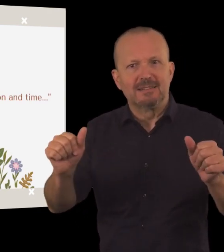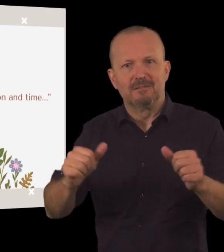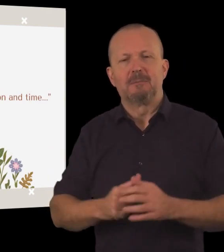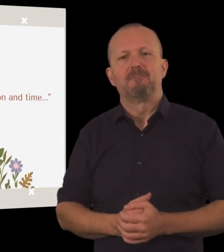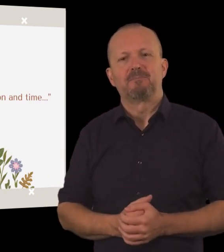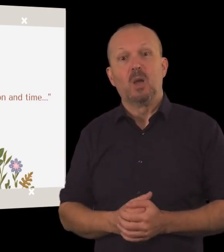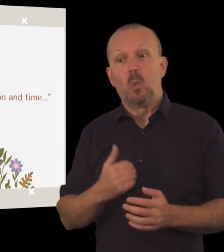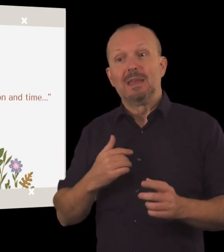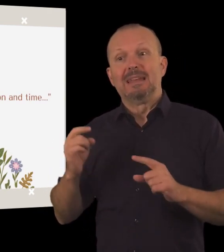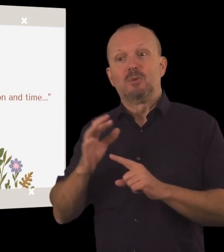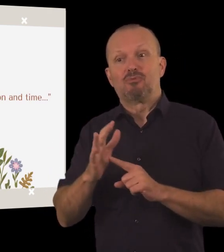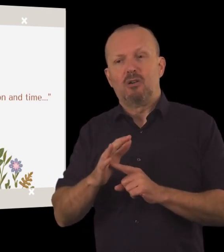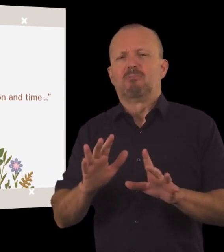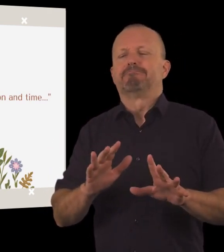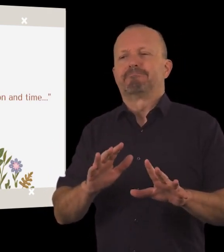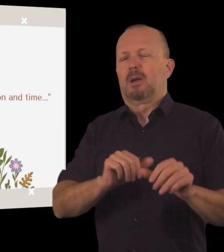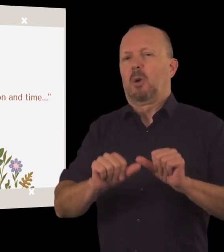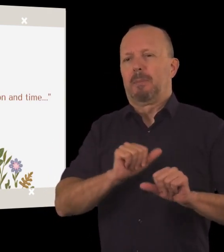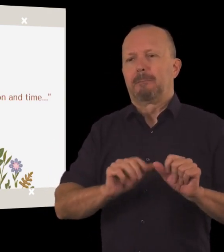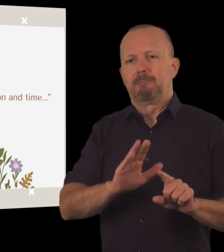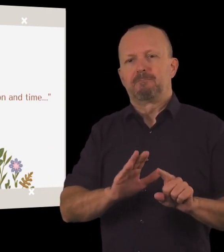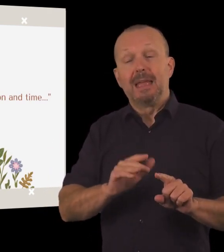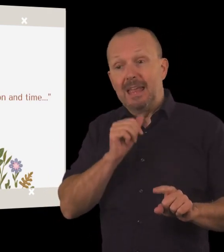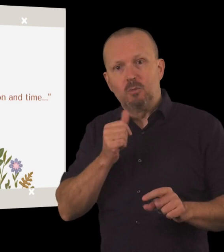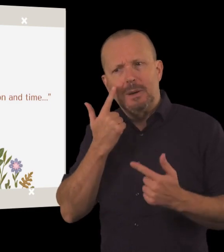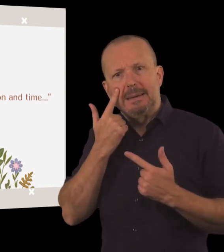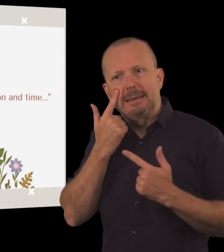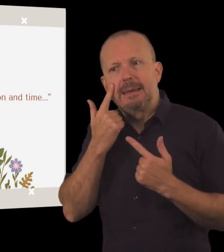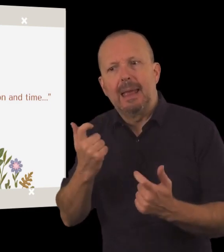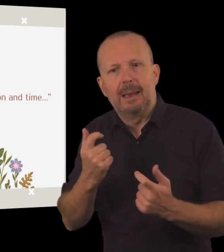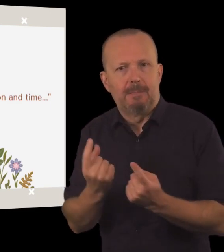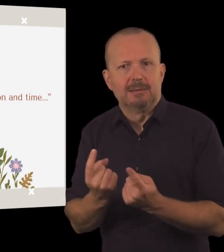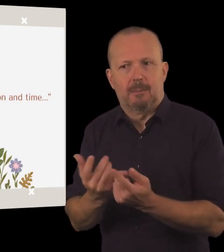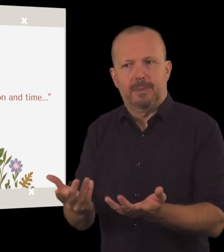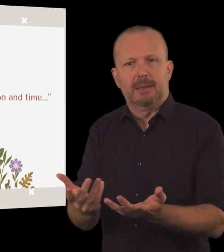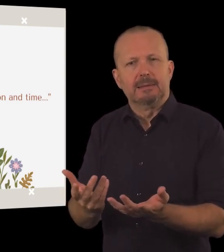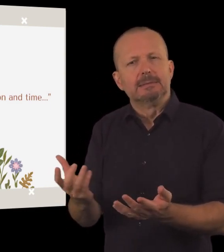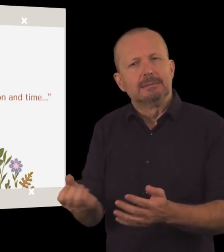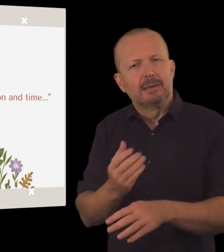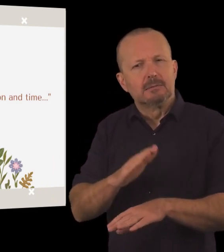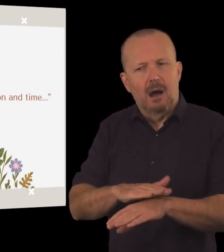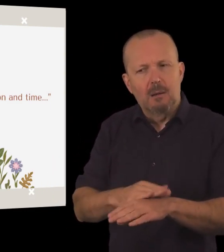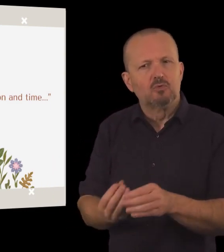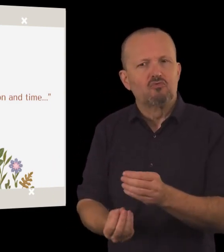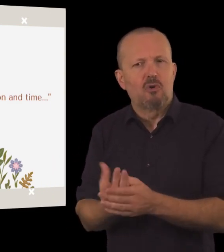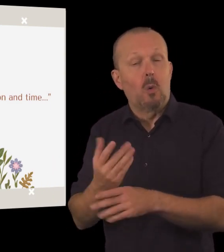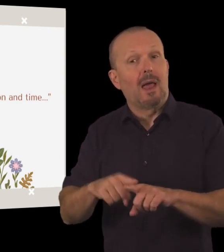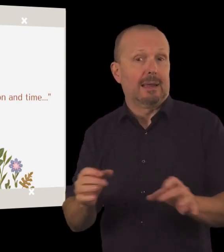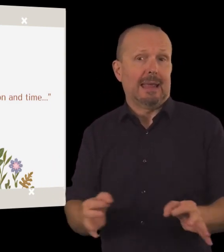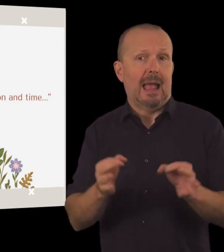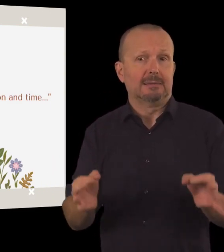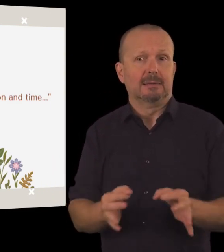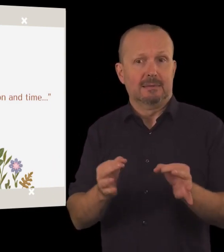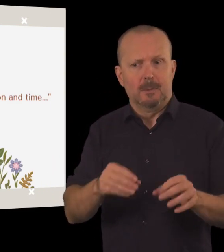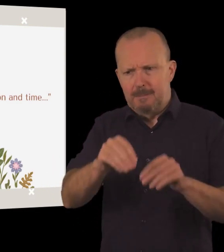If you water your garden, nurture your garden, tidy them, care for them, they'll grow and they